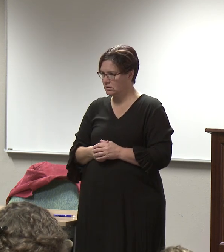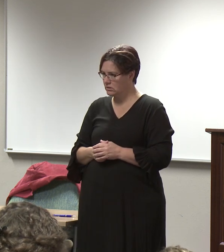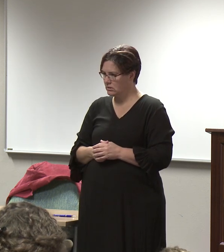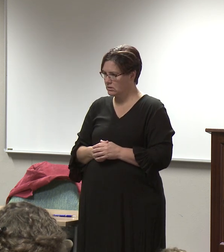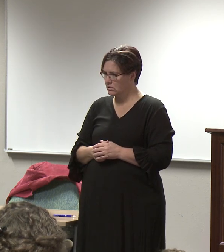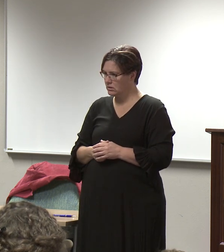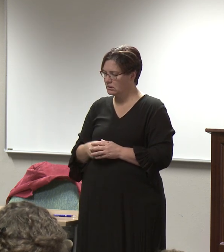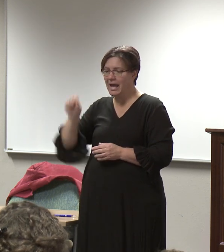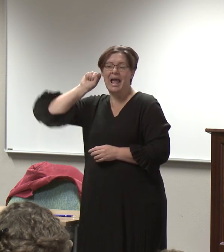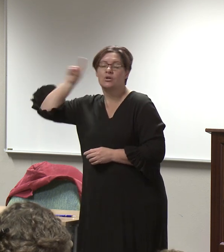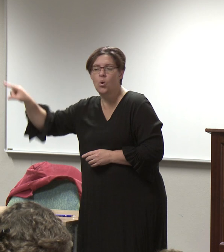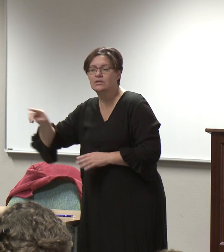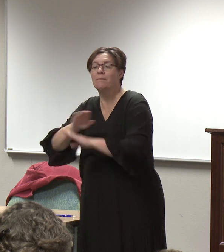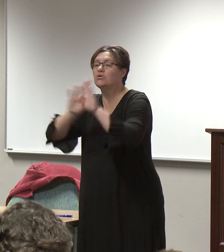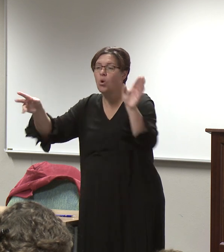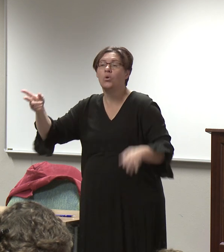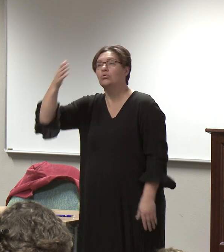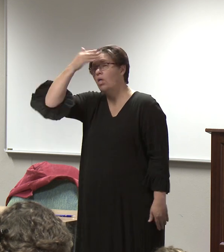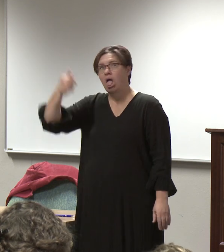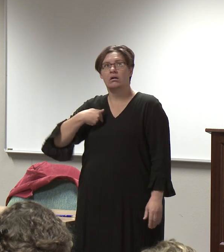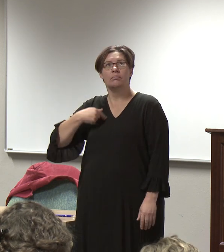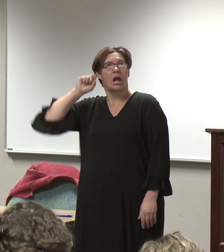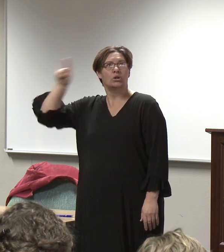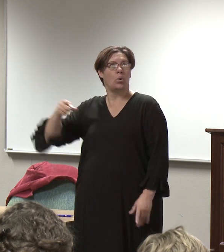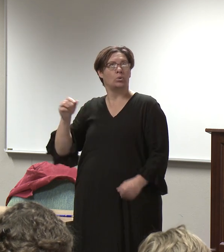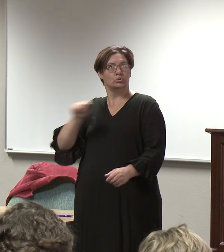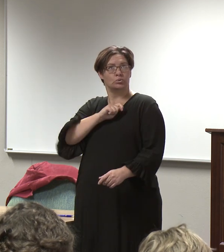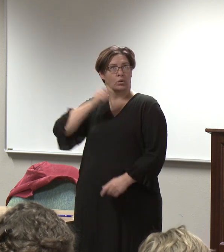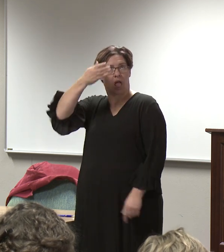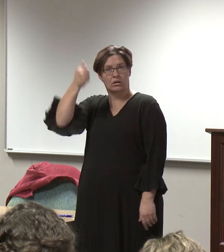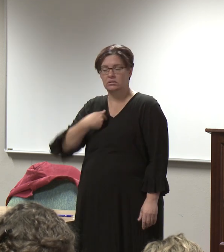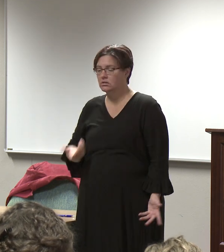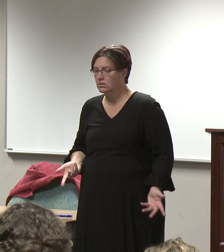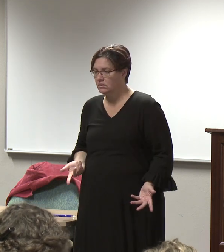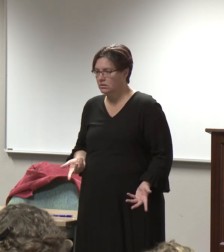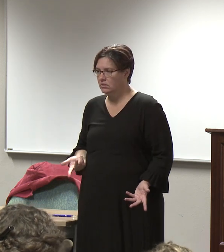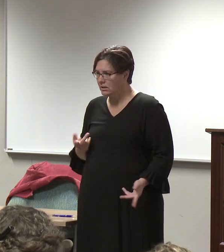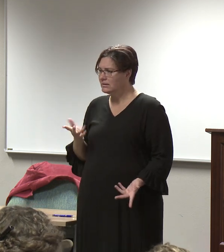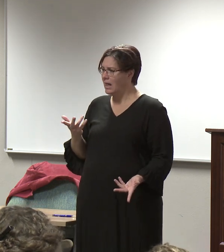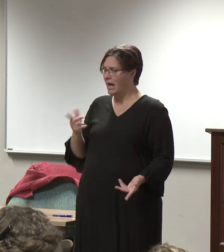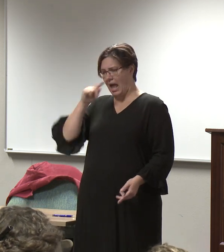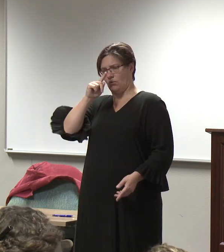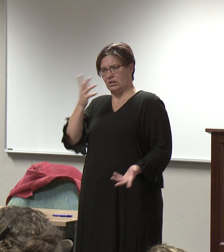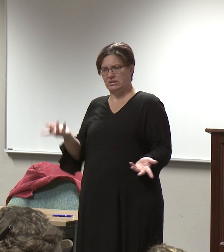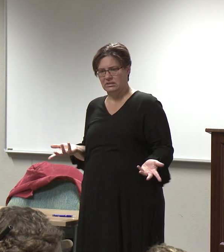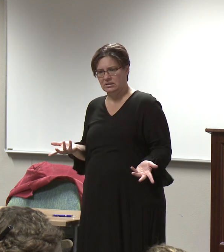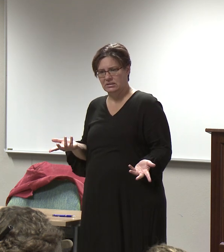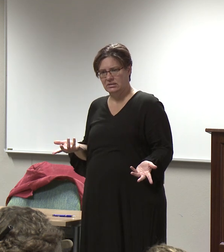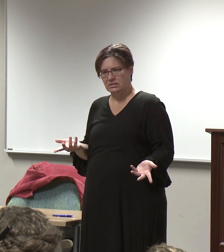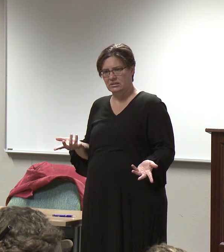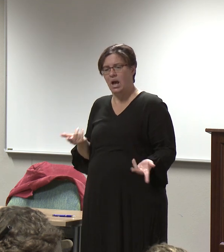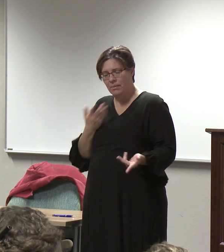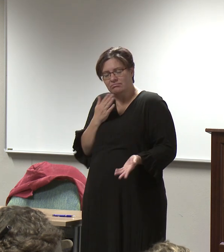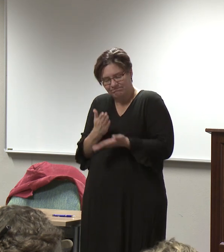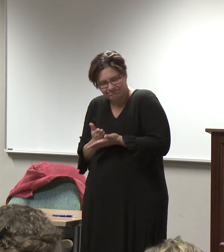It ignores, but it doesn't know that it ignores. So this is very arrogant, and we should, of course, do away with